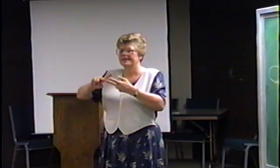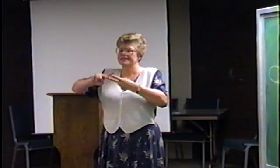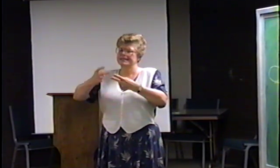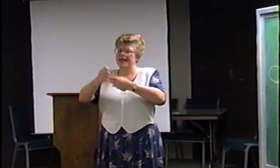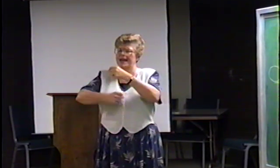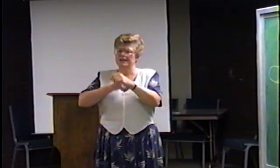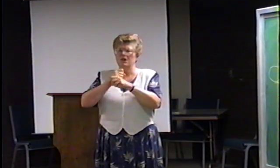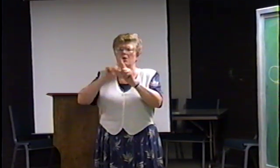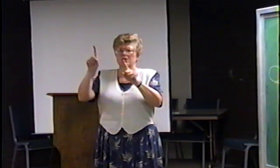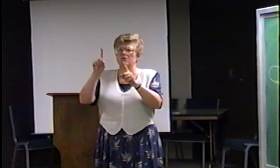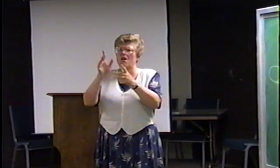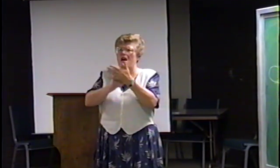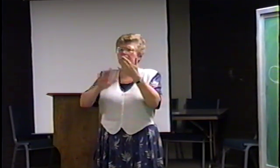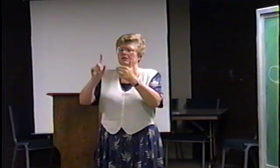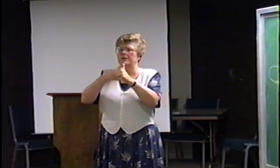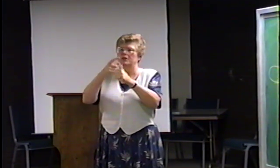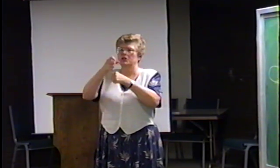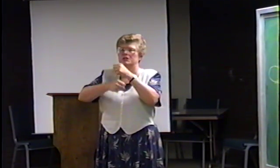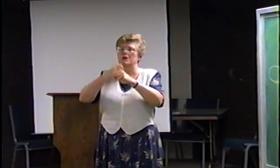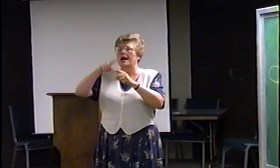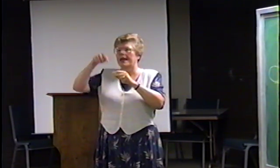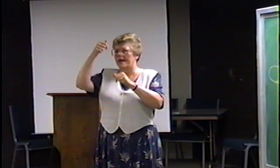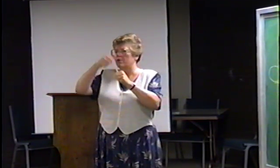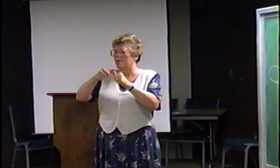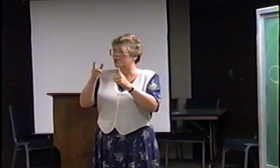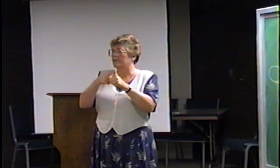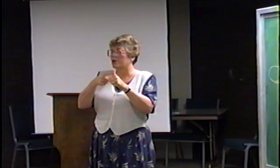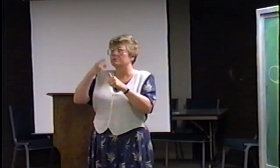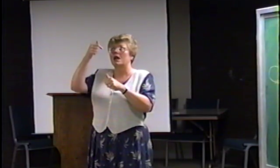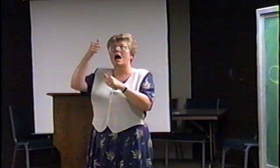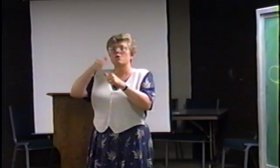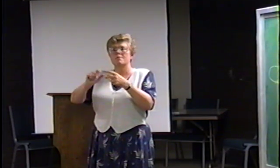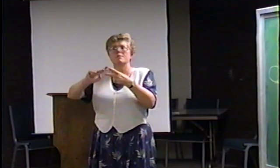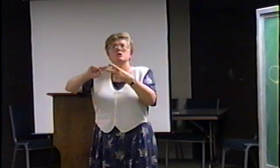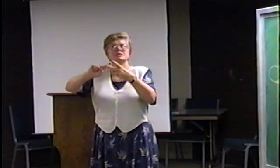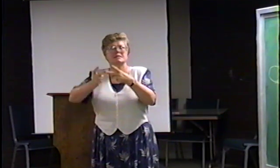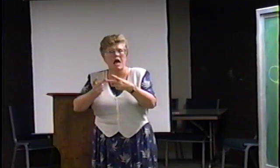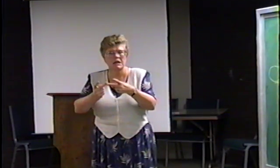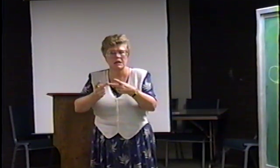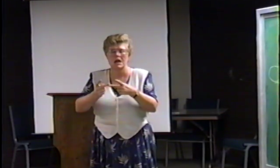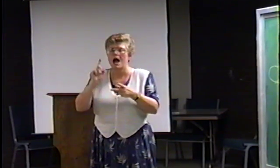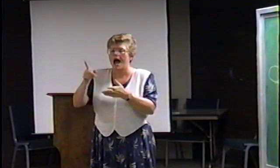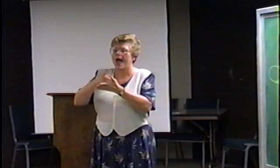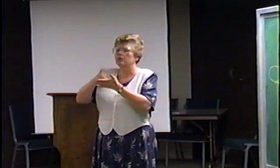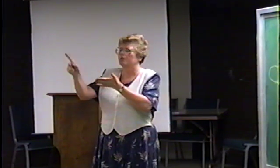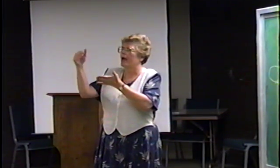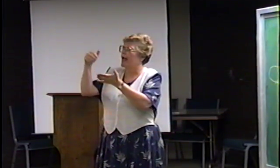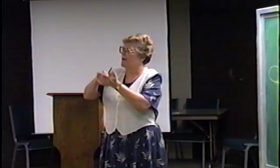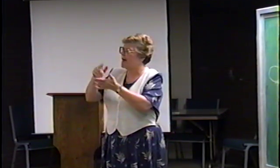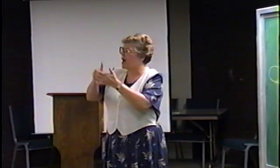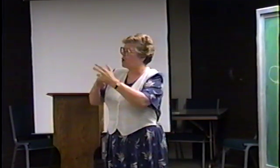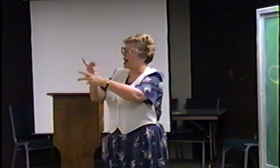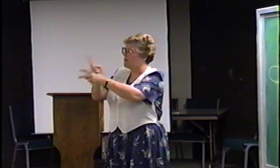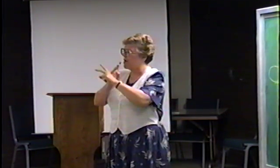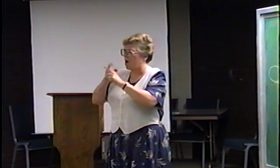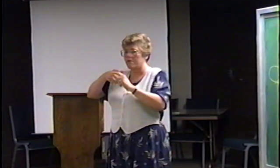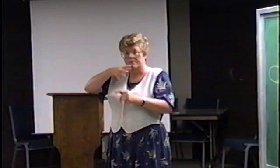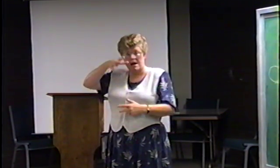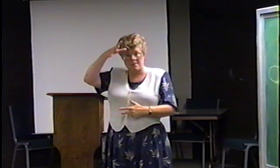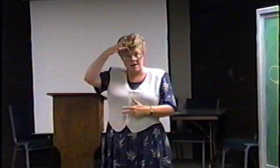It's the second year after college, the first year. I can't remember the first, but I remember the second. I have to pay back what I bought from my mom